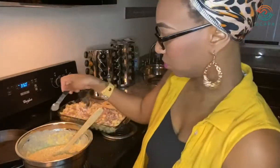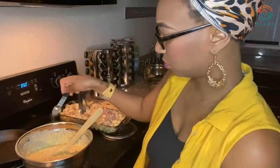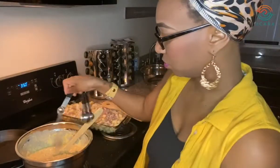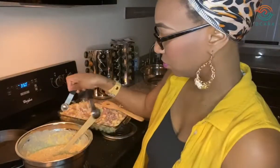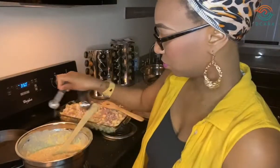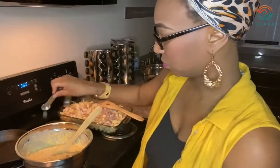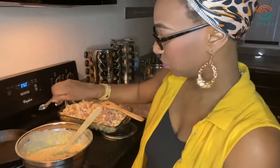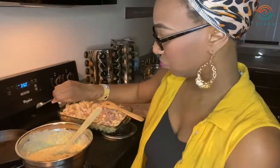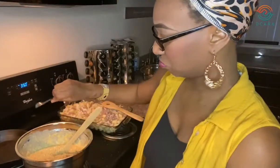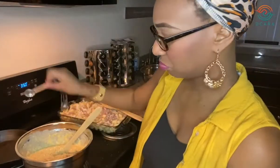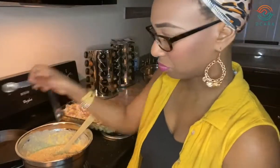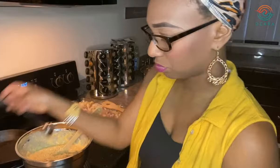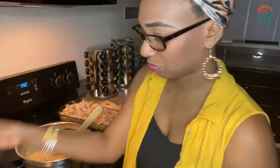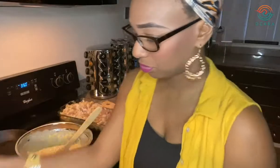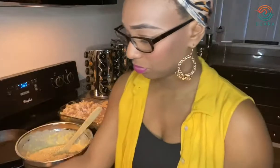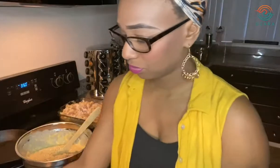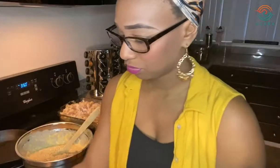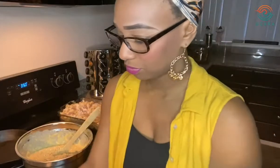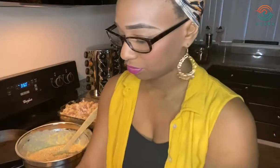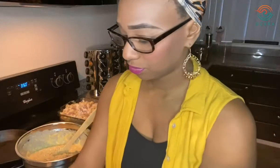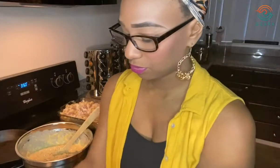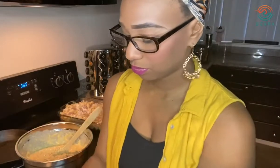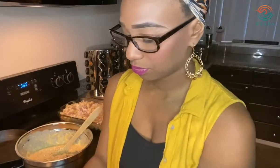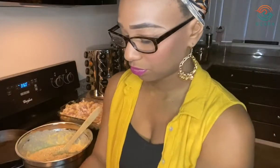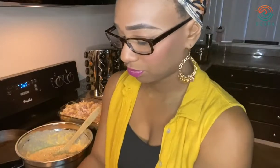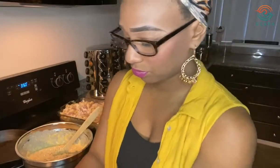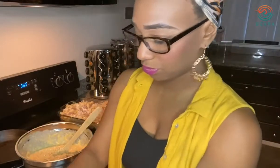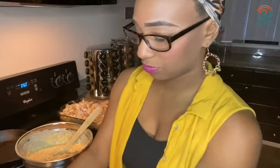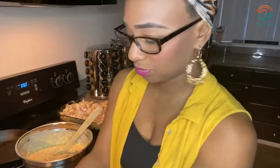I added in 1 teaspoon of the black pepper.